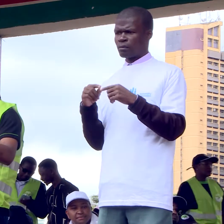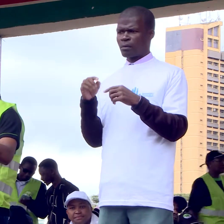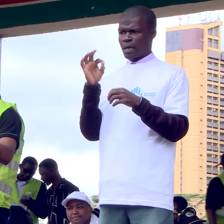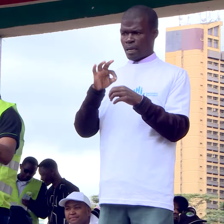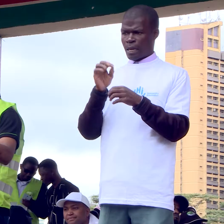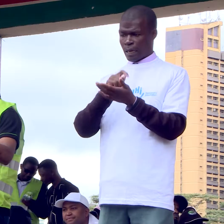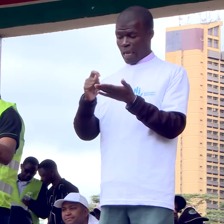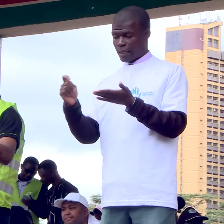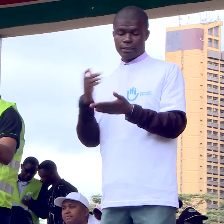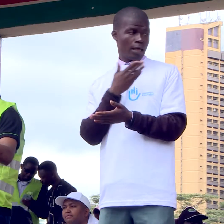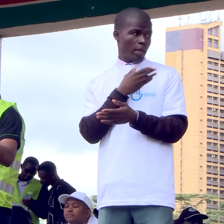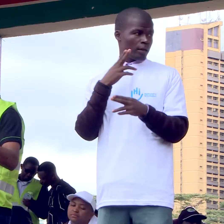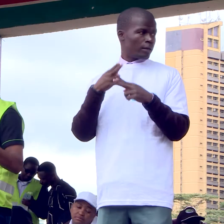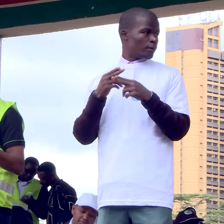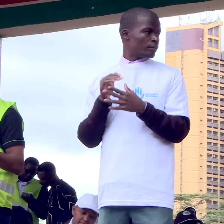register.